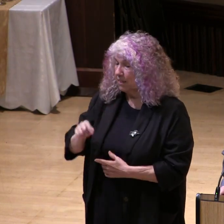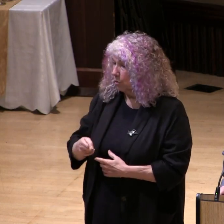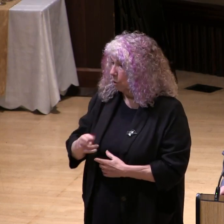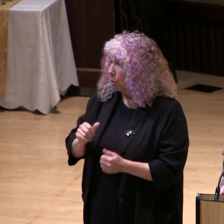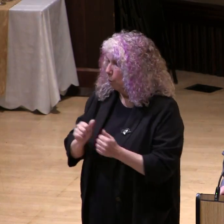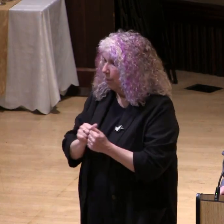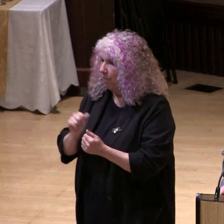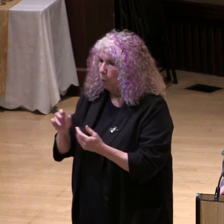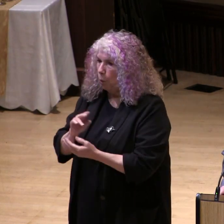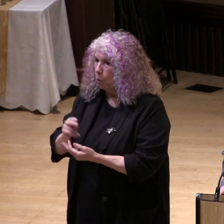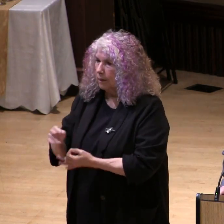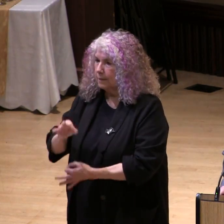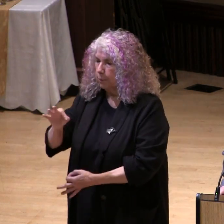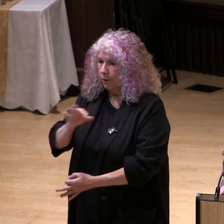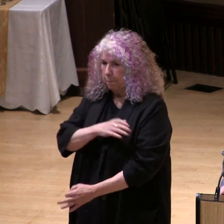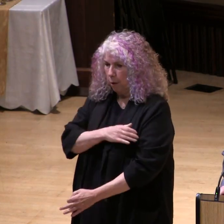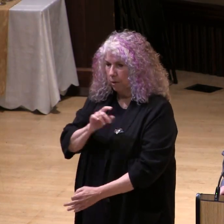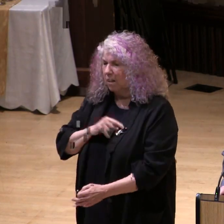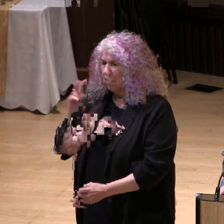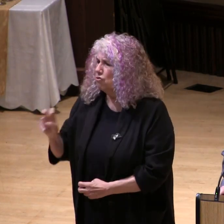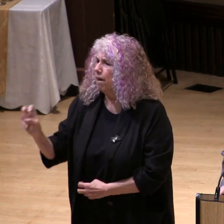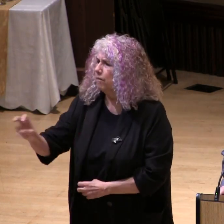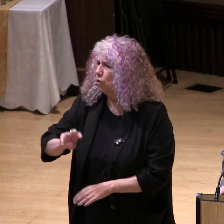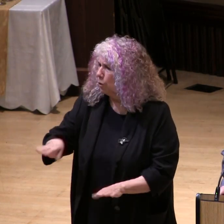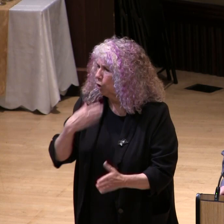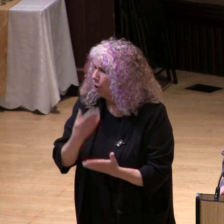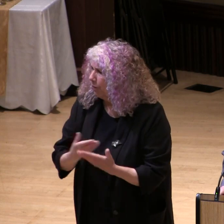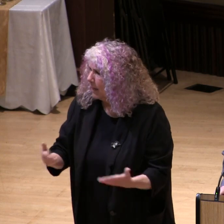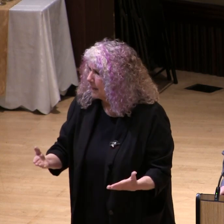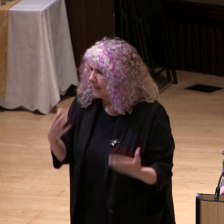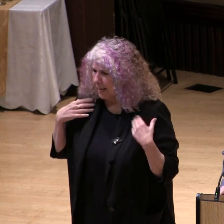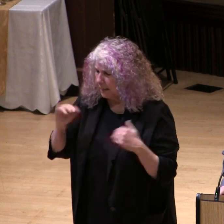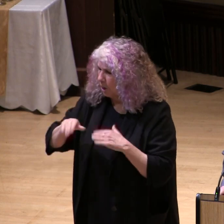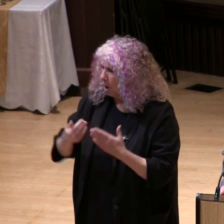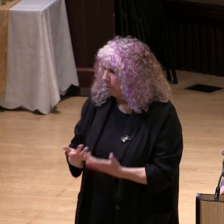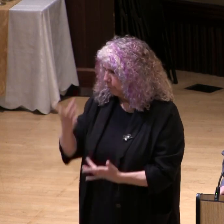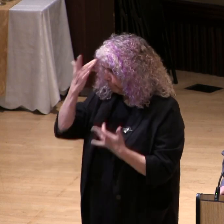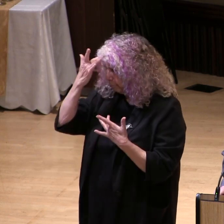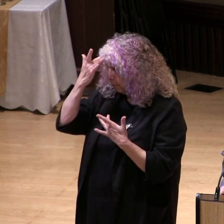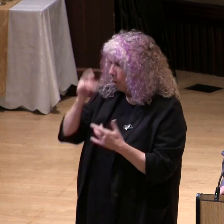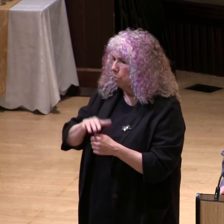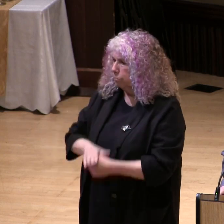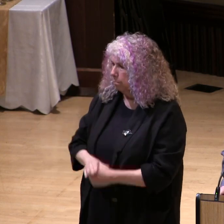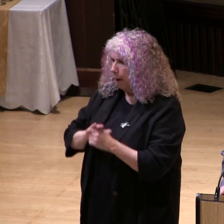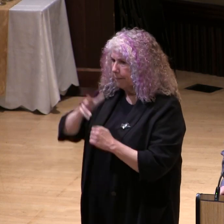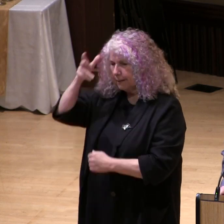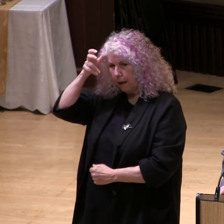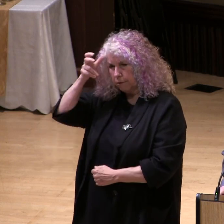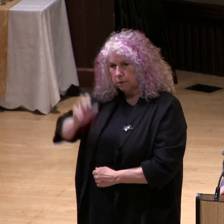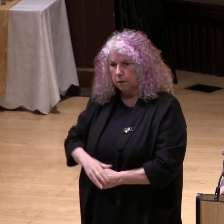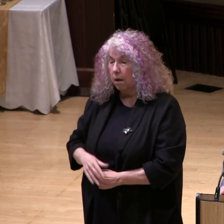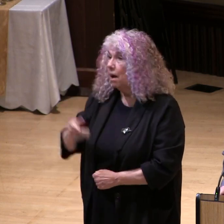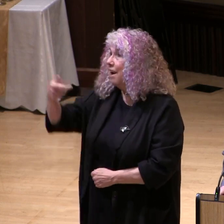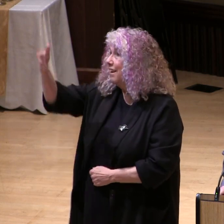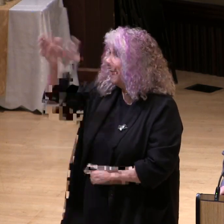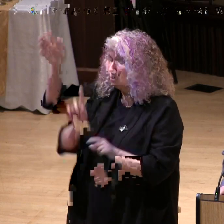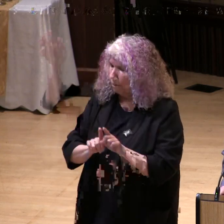and power. He went about doing good and healing all those oppressed by the devil, for God was with